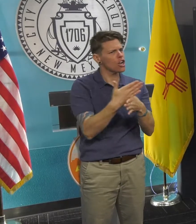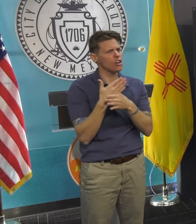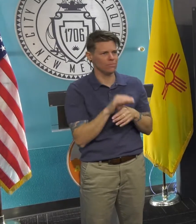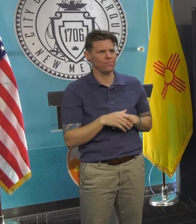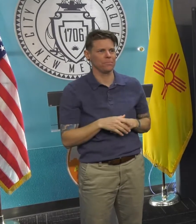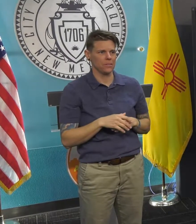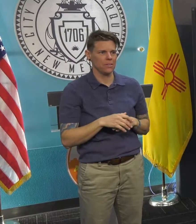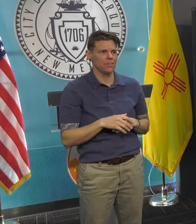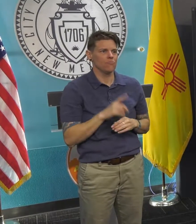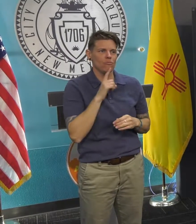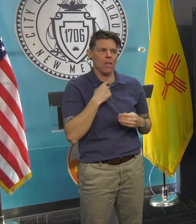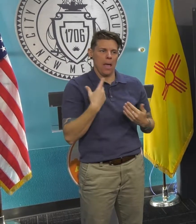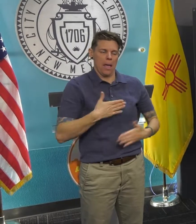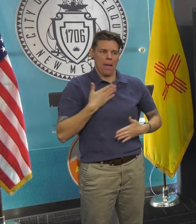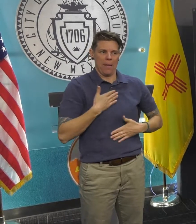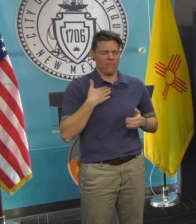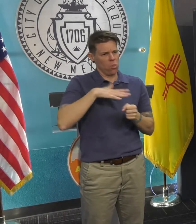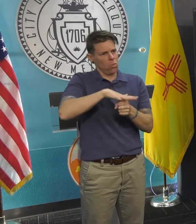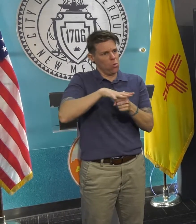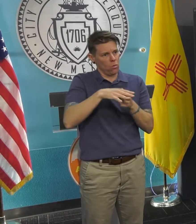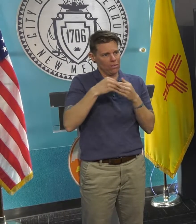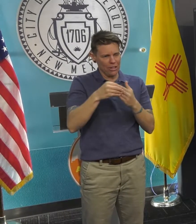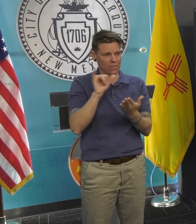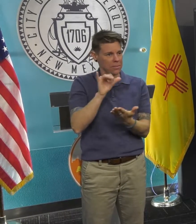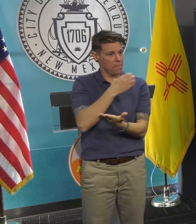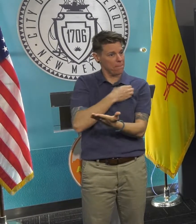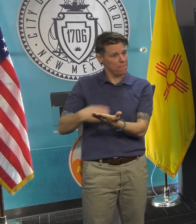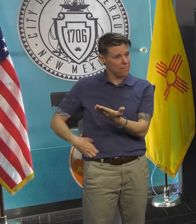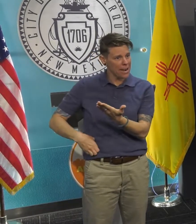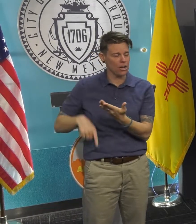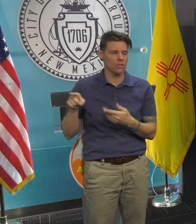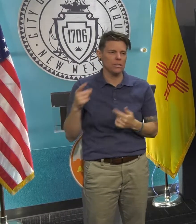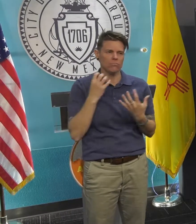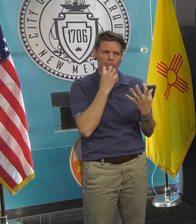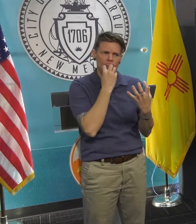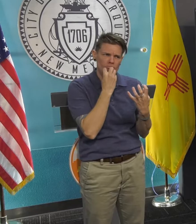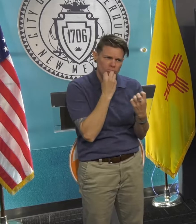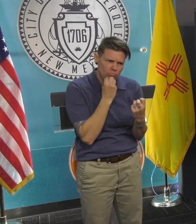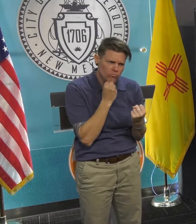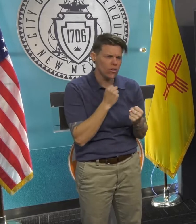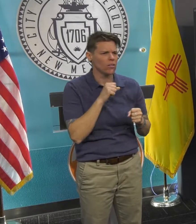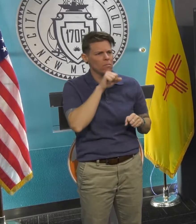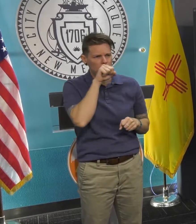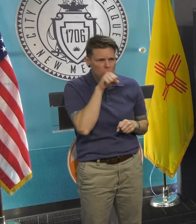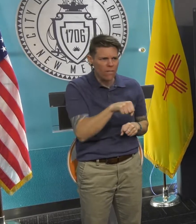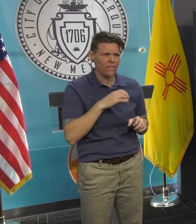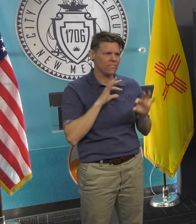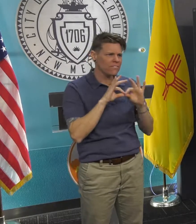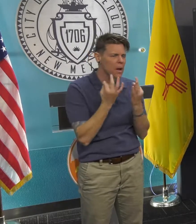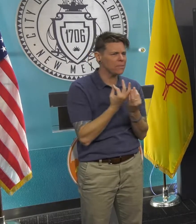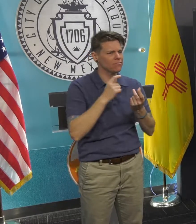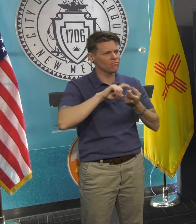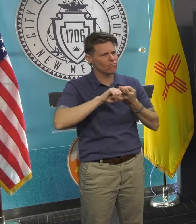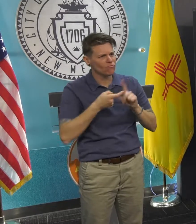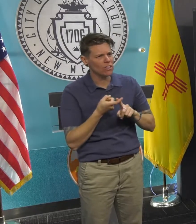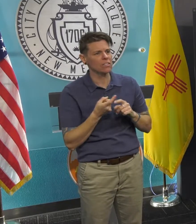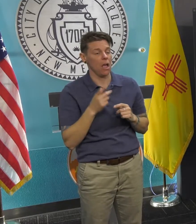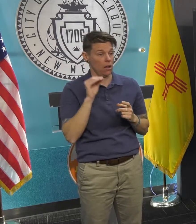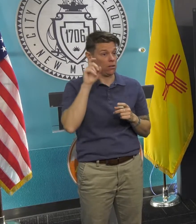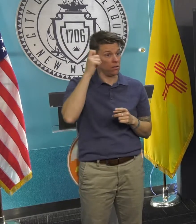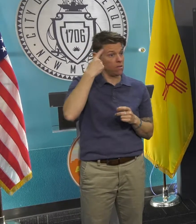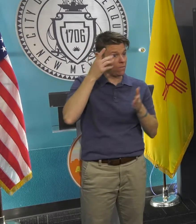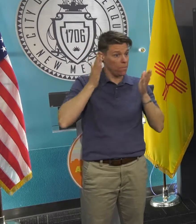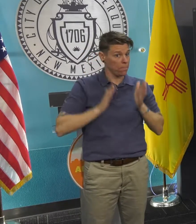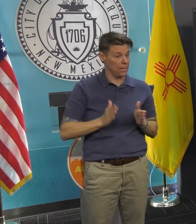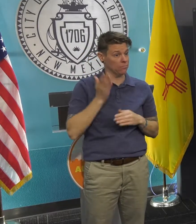here at the city, including Mayor Keller, who care about the health of our families and our neighbors, and a governor who has gotten ahead of